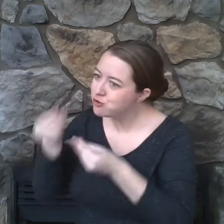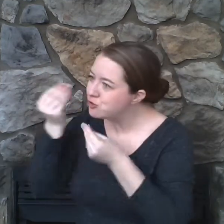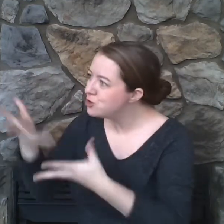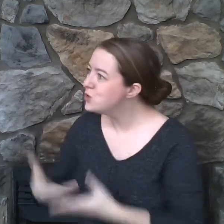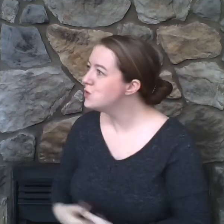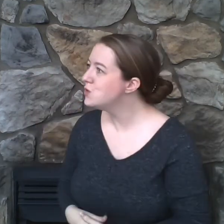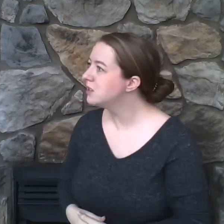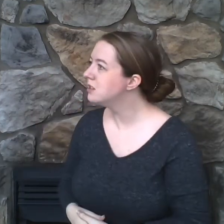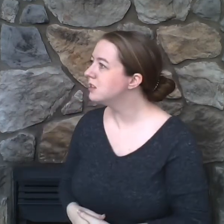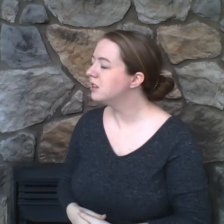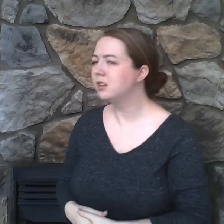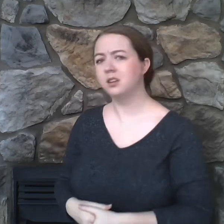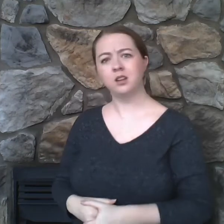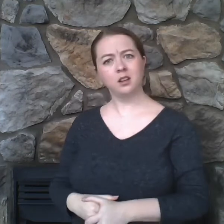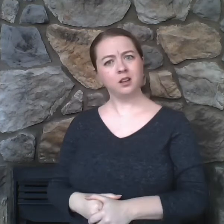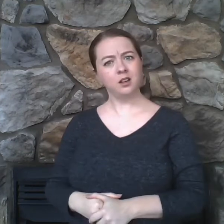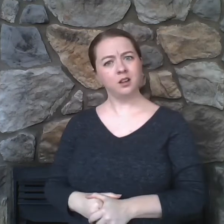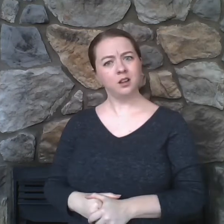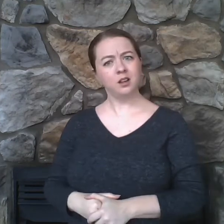news.